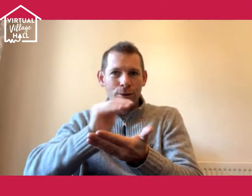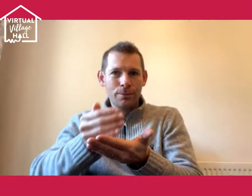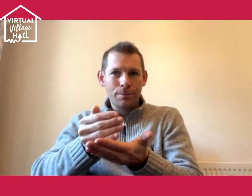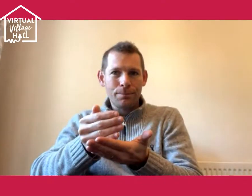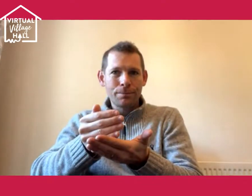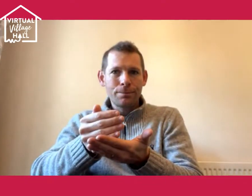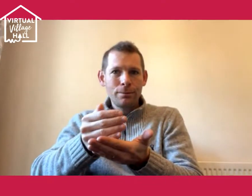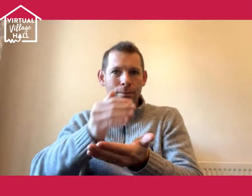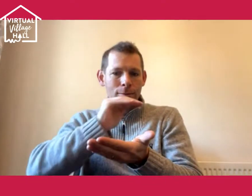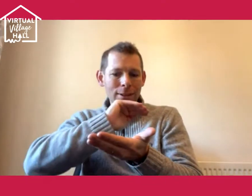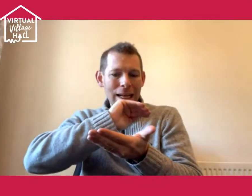hamster,